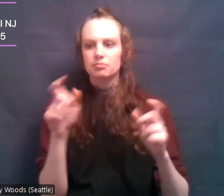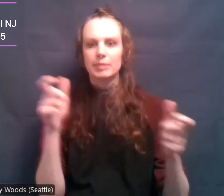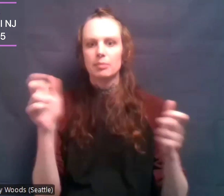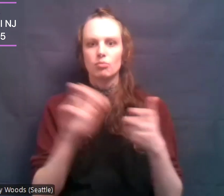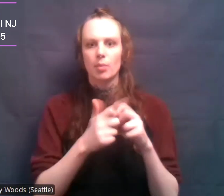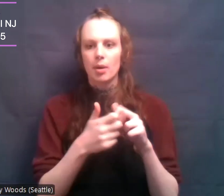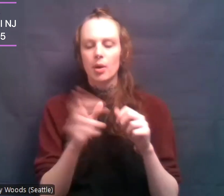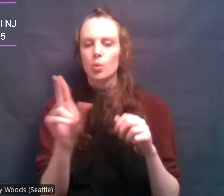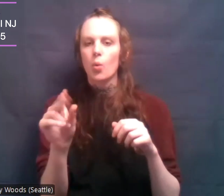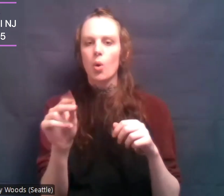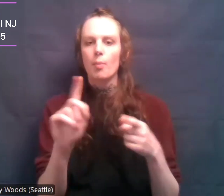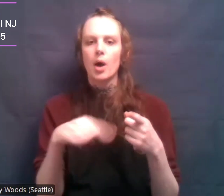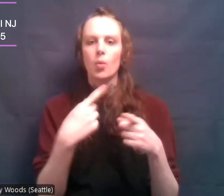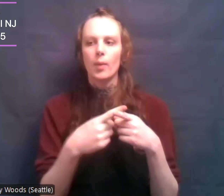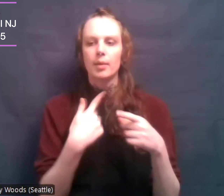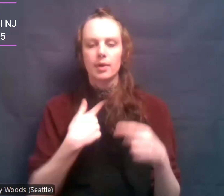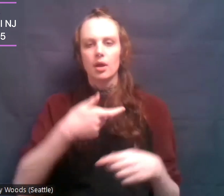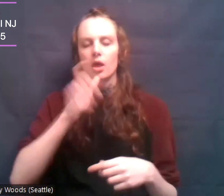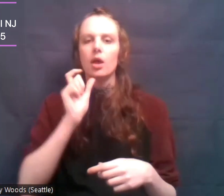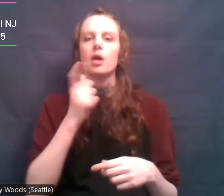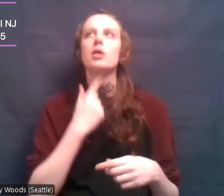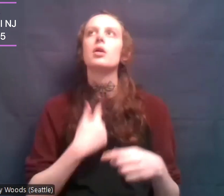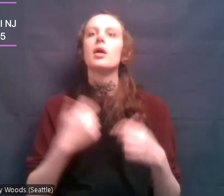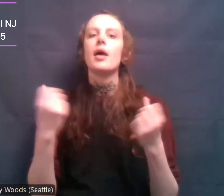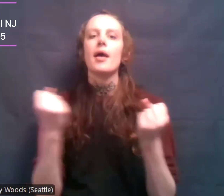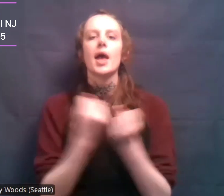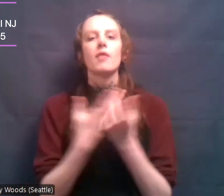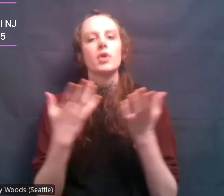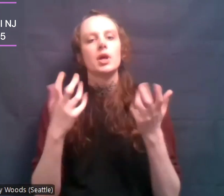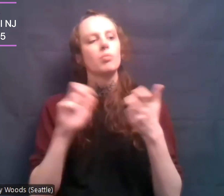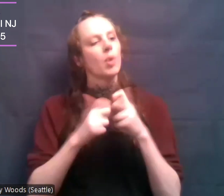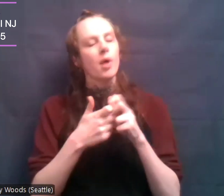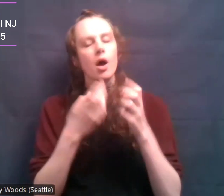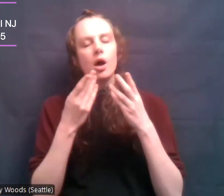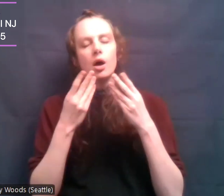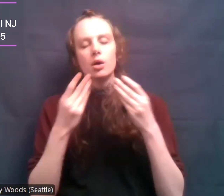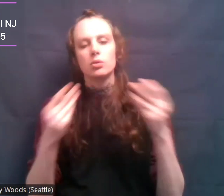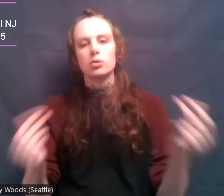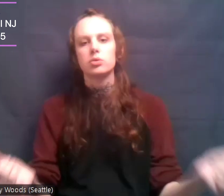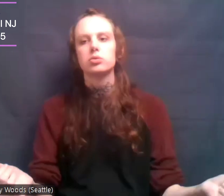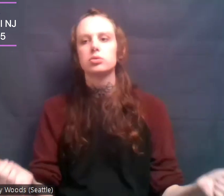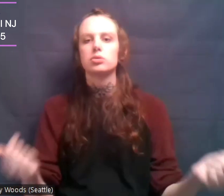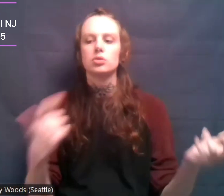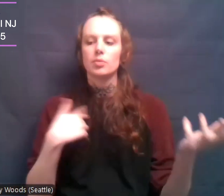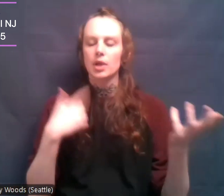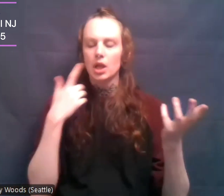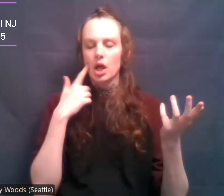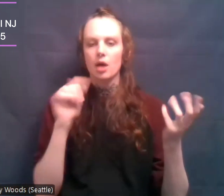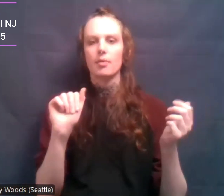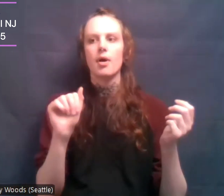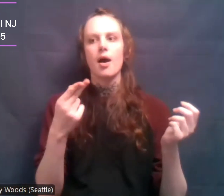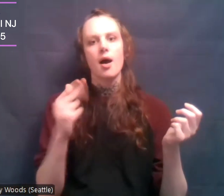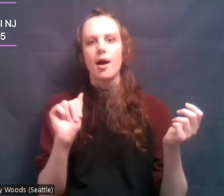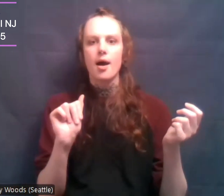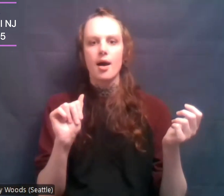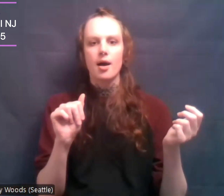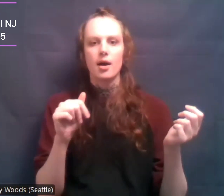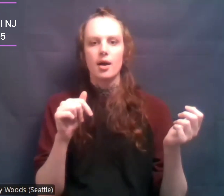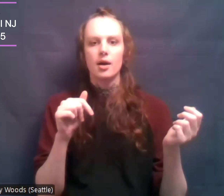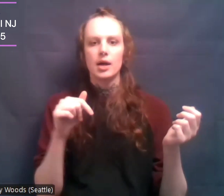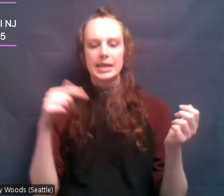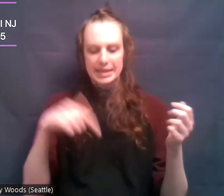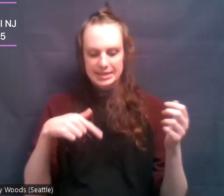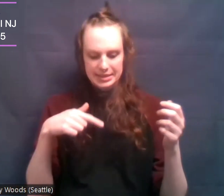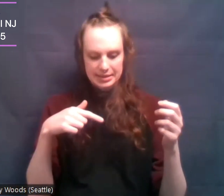Like I had that aha moment. Um, I had that like, oh, okay, this place is bearable with the